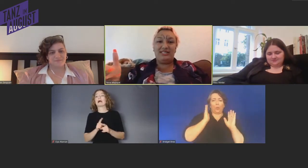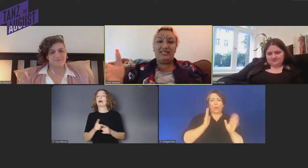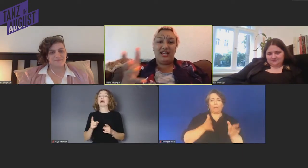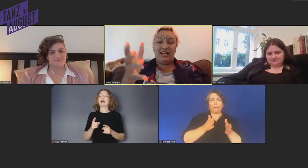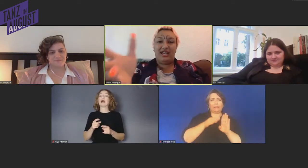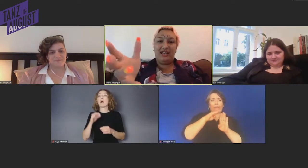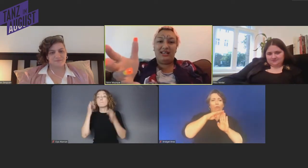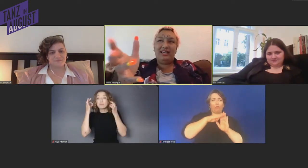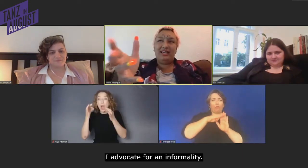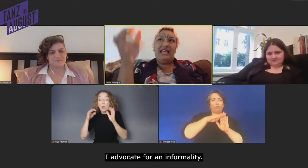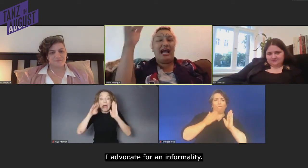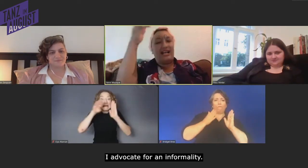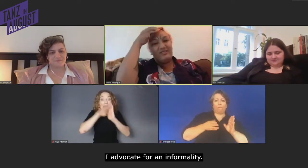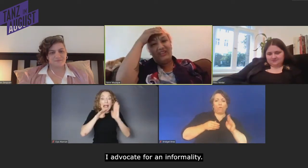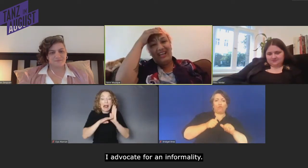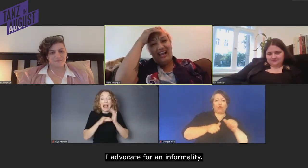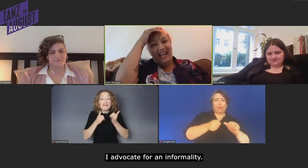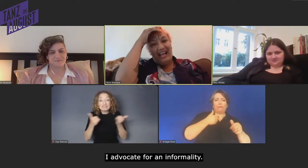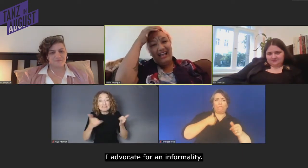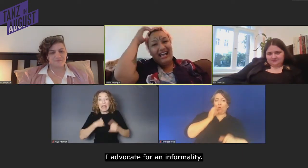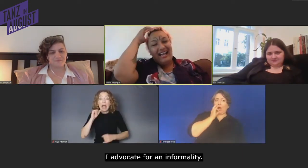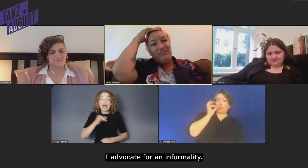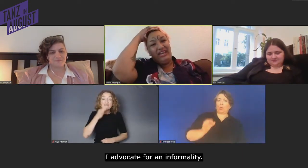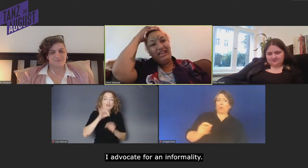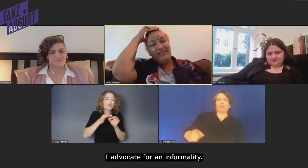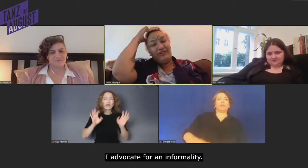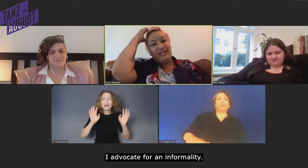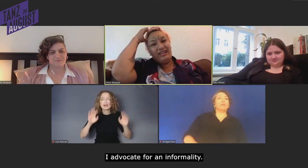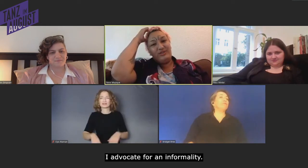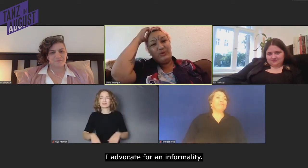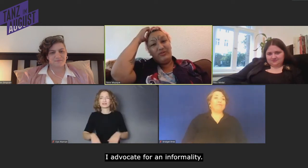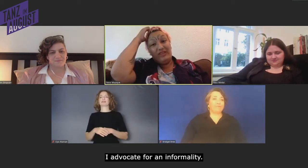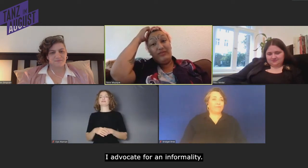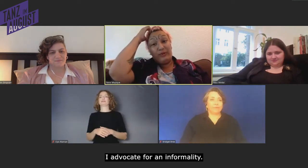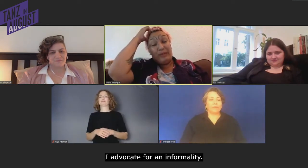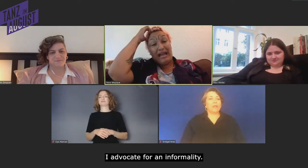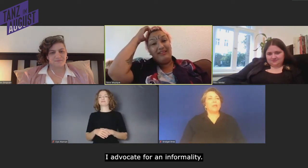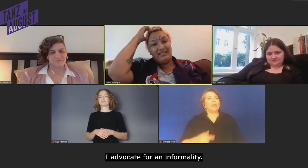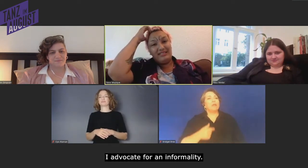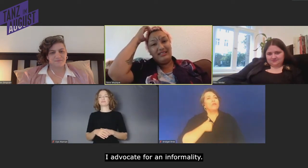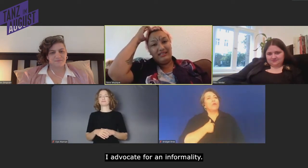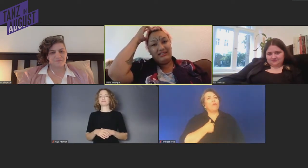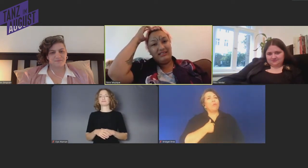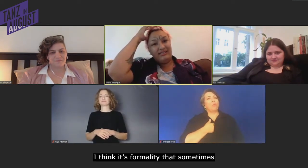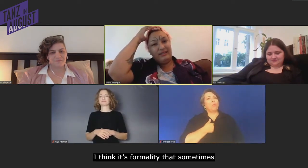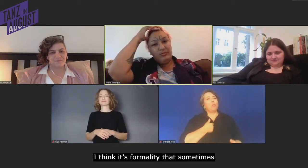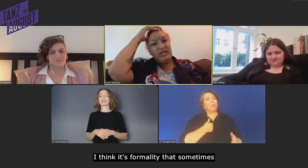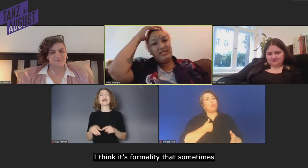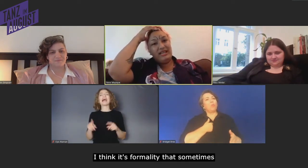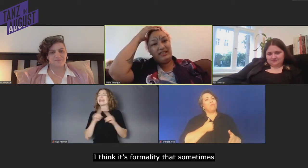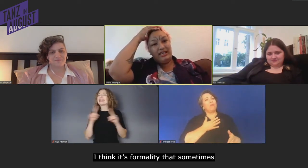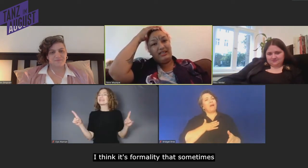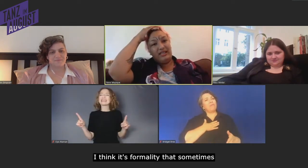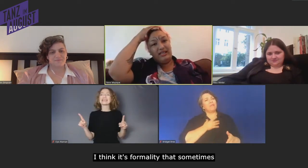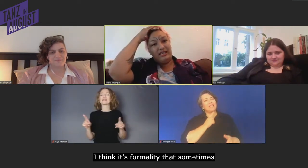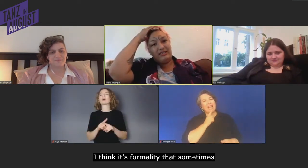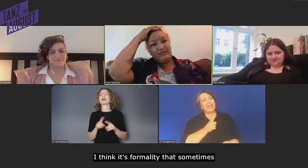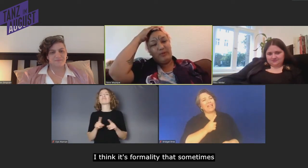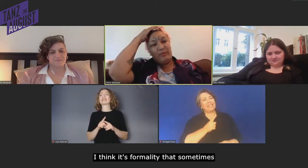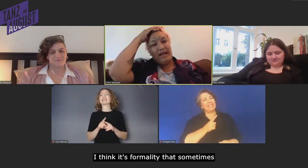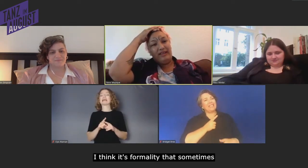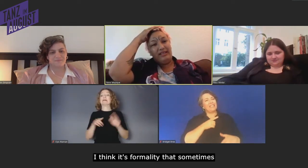just so I think I advocate for a sort of informality, because I think that it